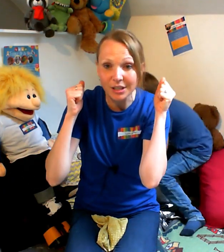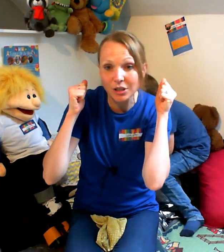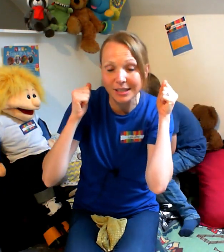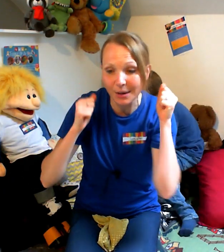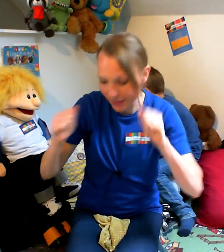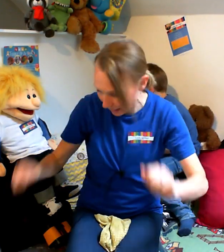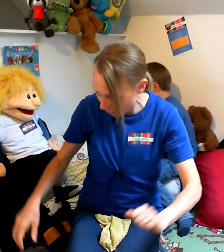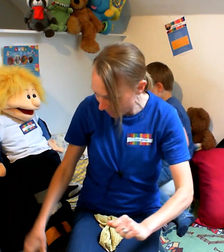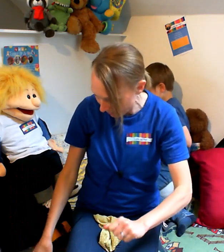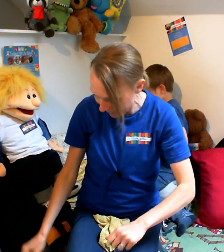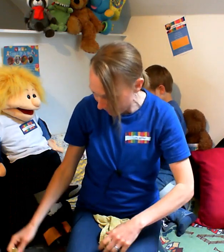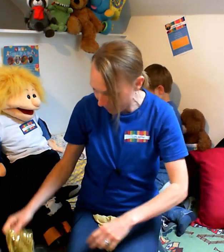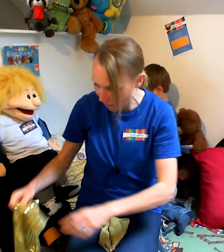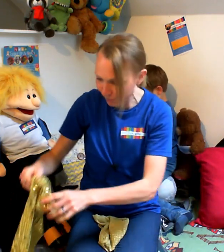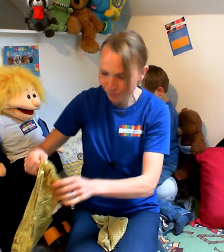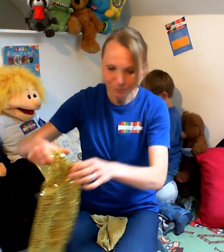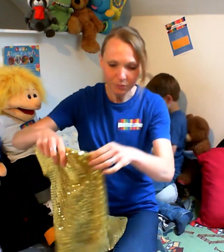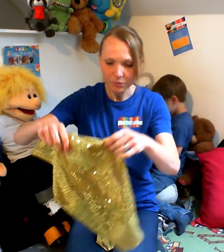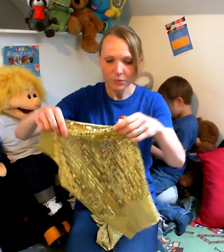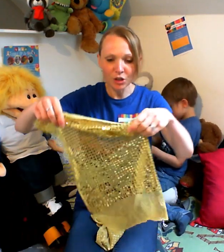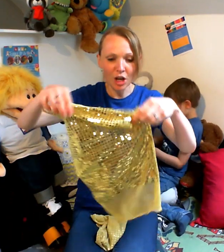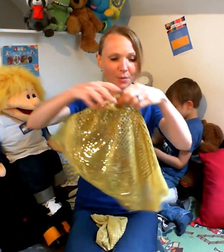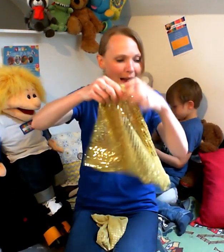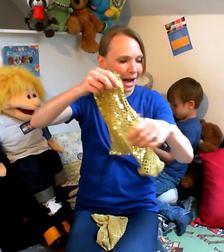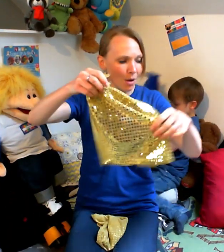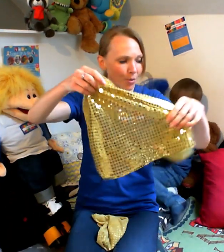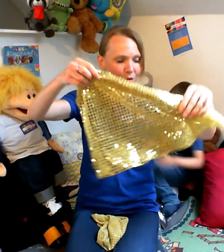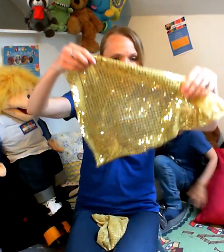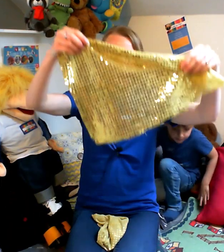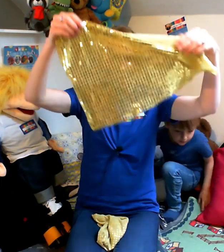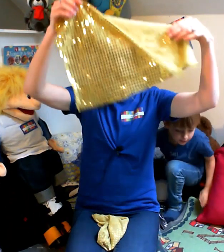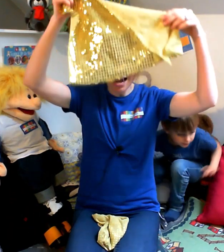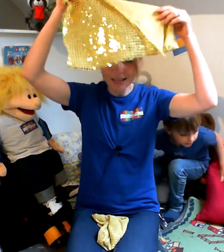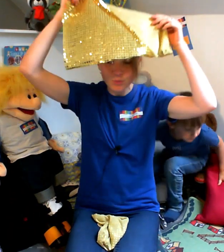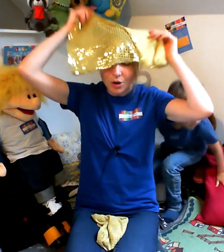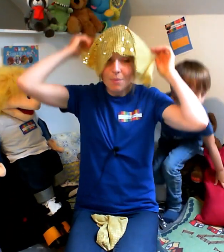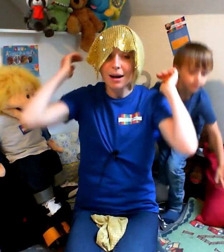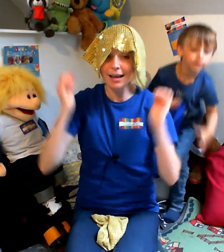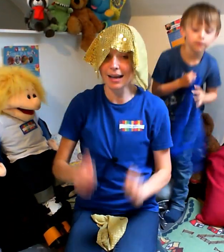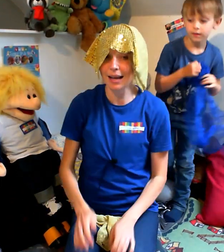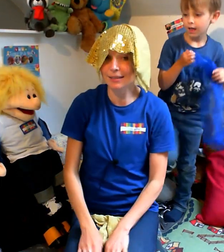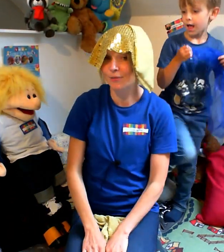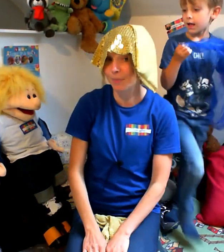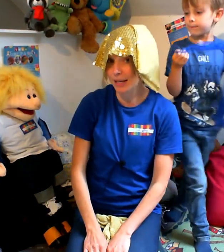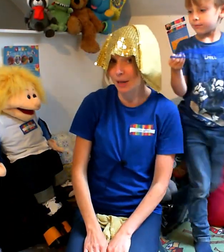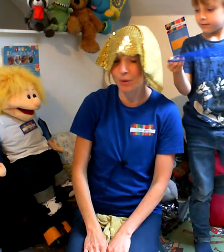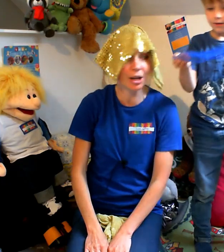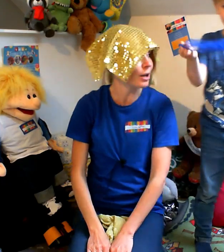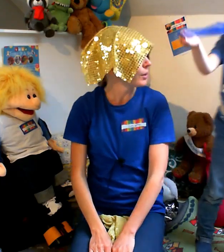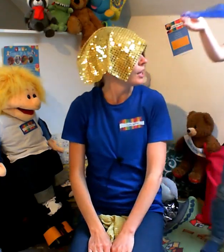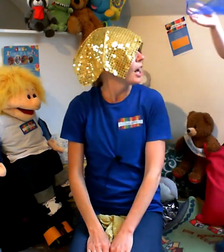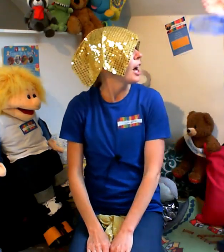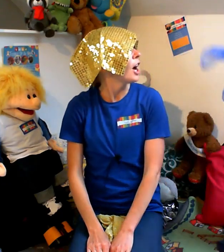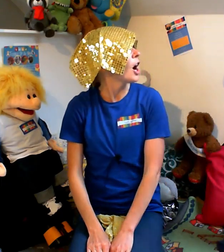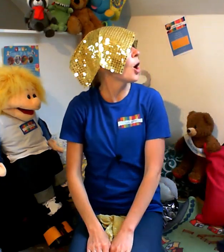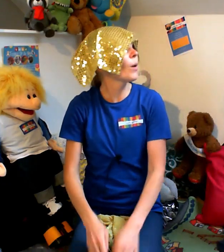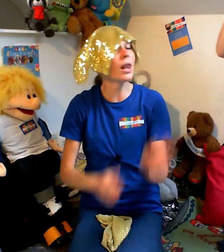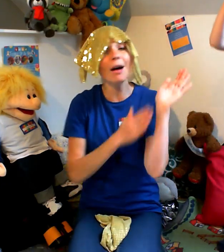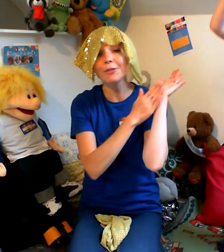today with a little bit of peekaboo. So I'll put this nice one on my head for peekaboo. I'll put this. Oh, a lovely